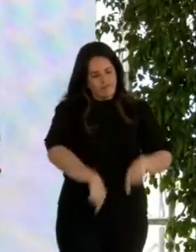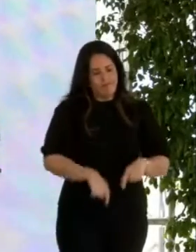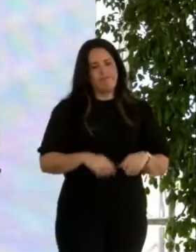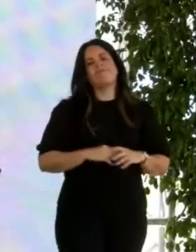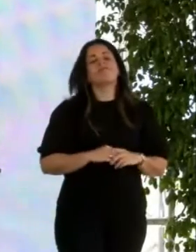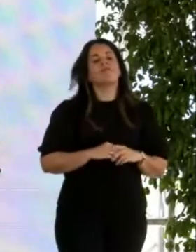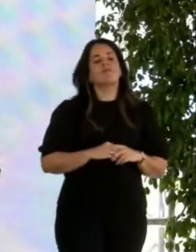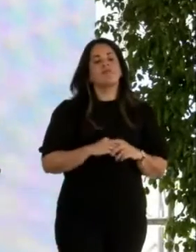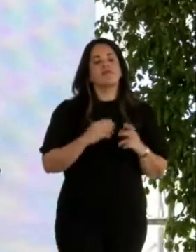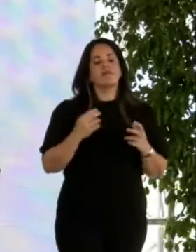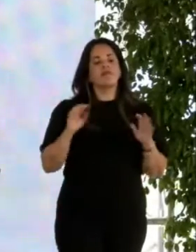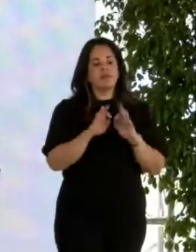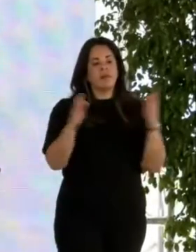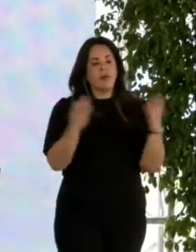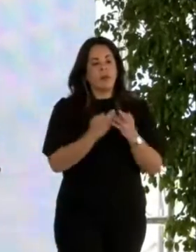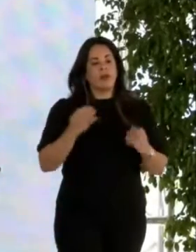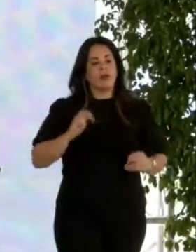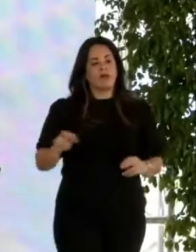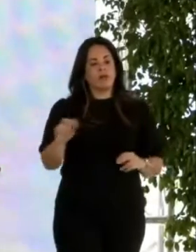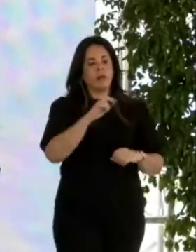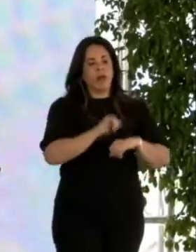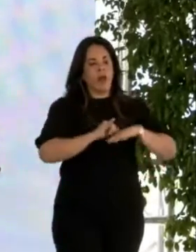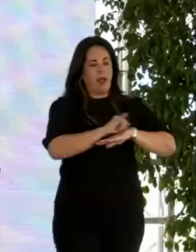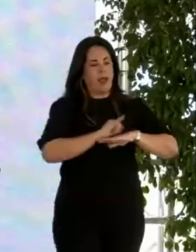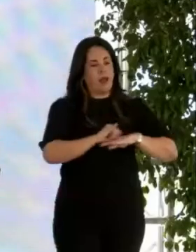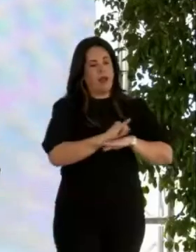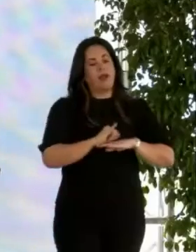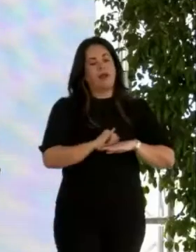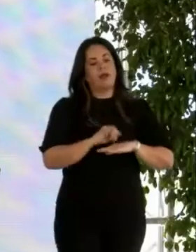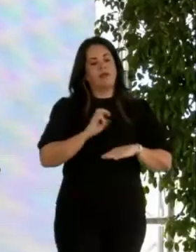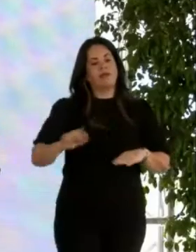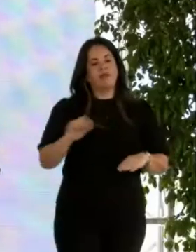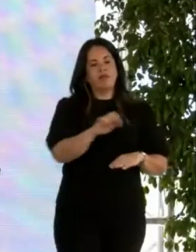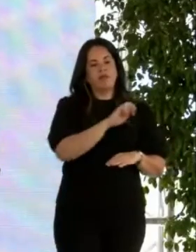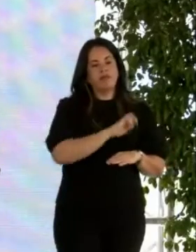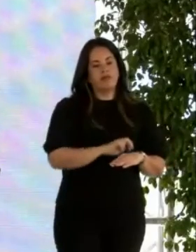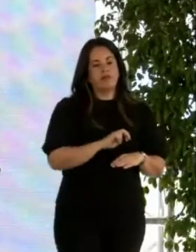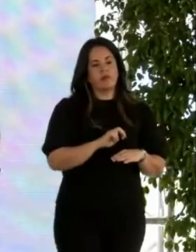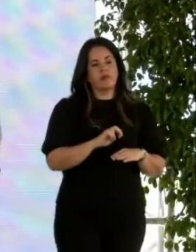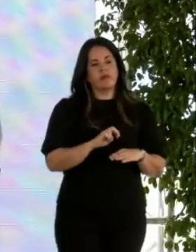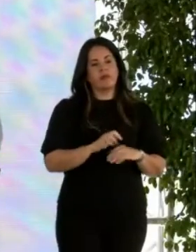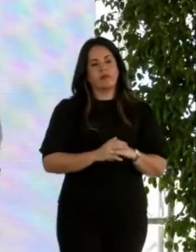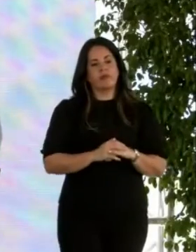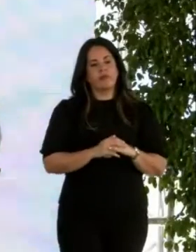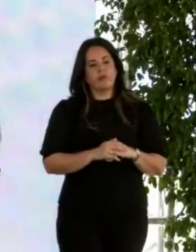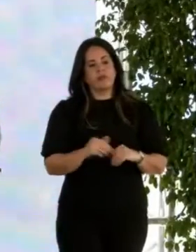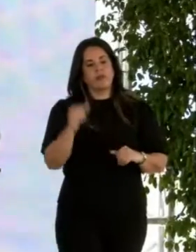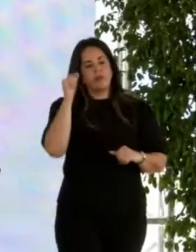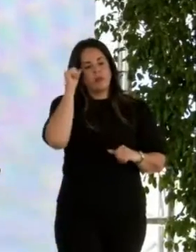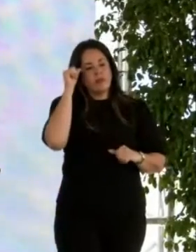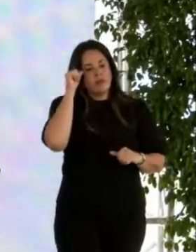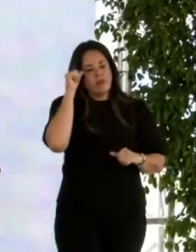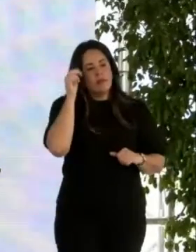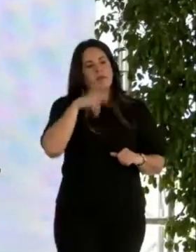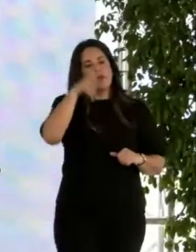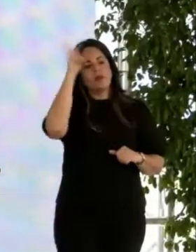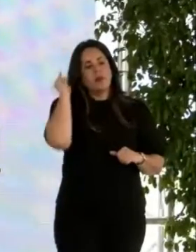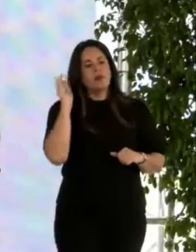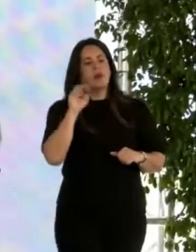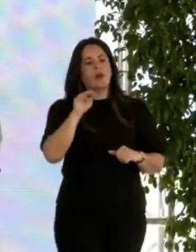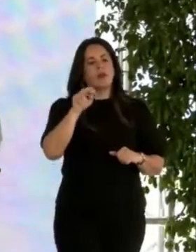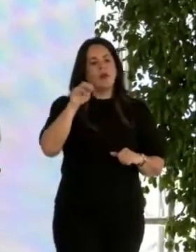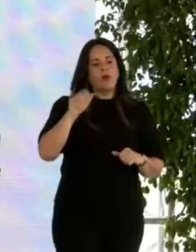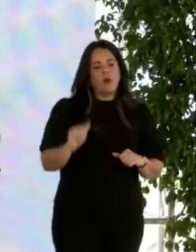have traveled all over this island, literally from Arecibo to Ponce and from Mona